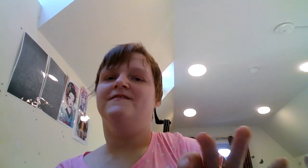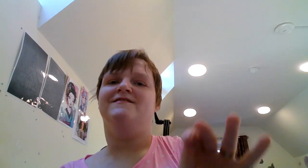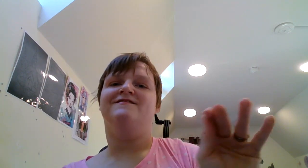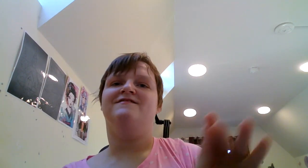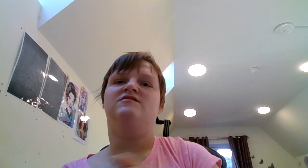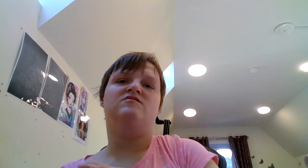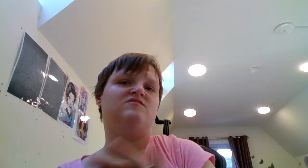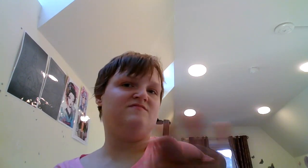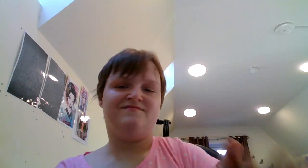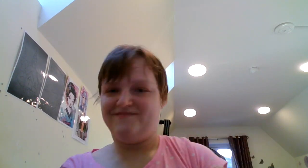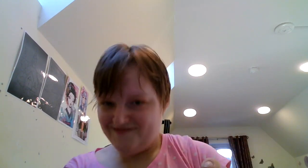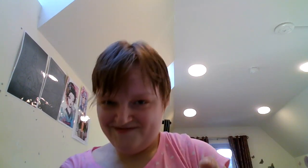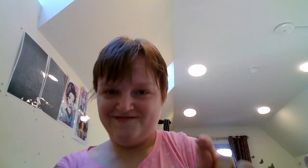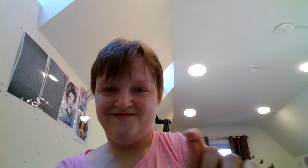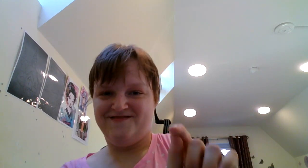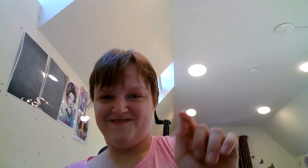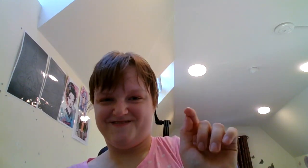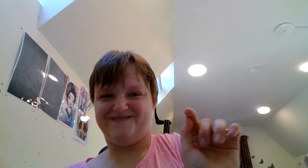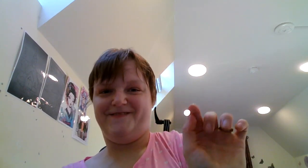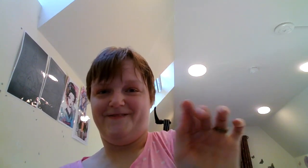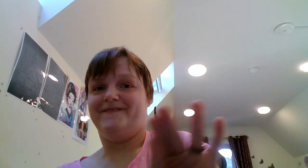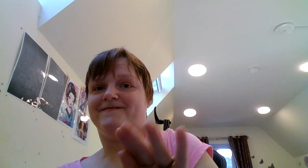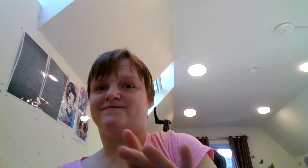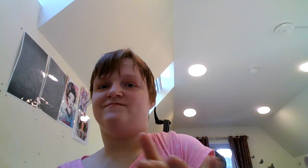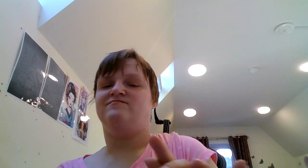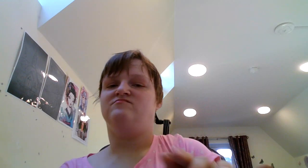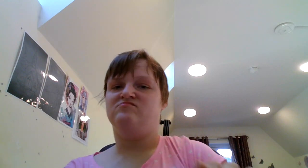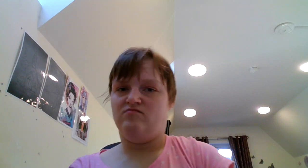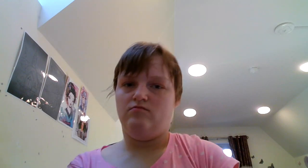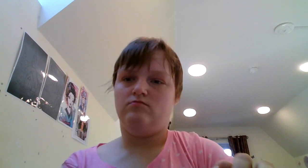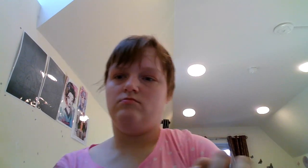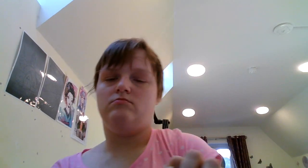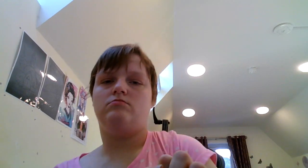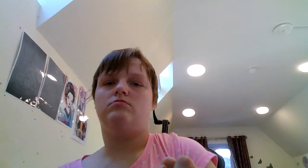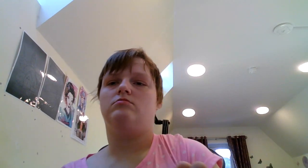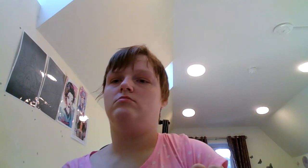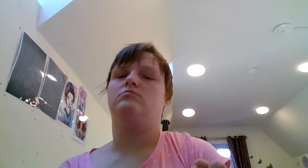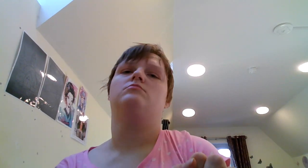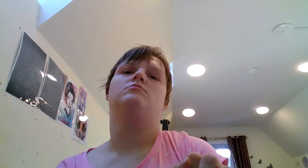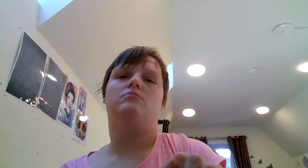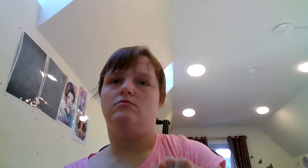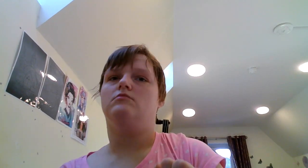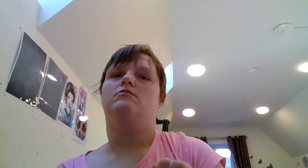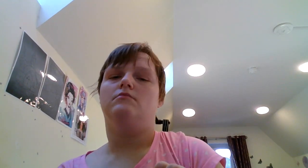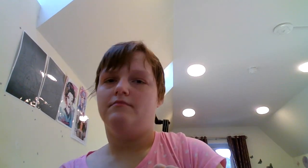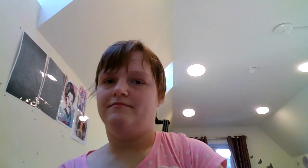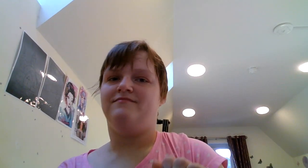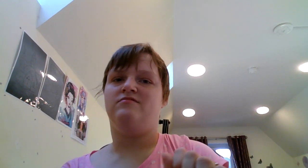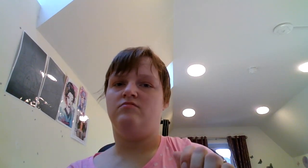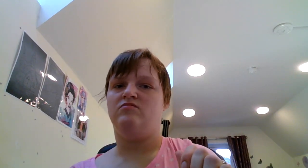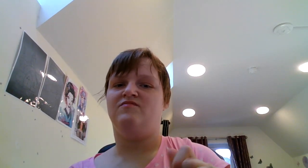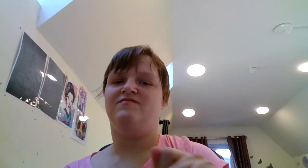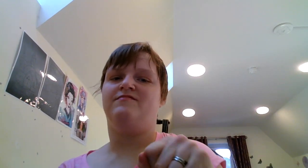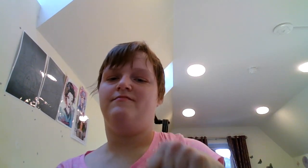of insulin by breaking down the pancreas in a way that would leave just the cells that produce insulin